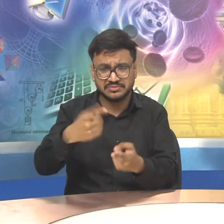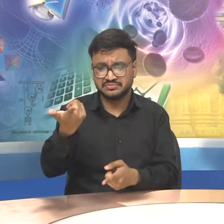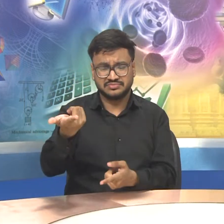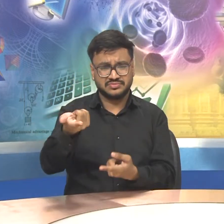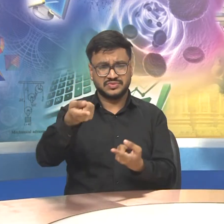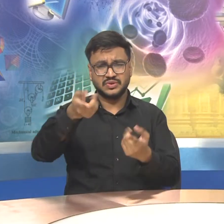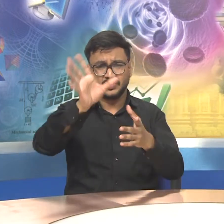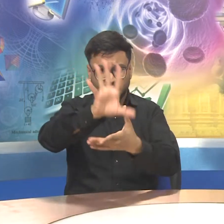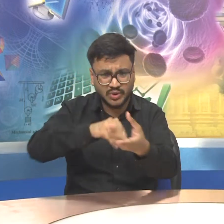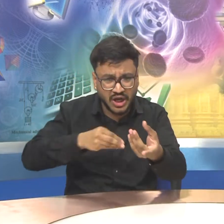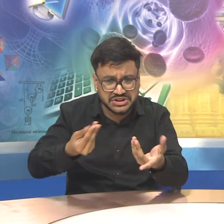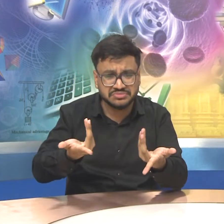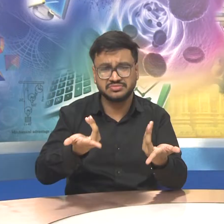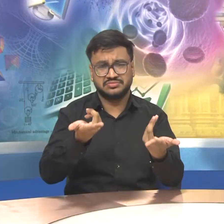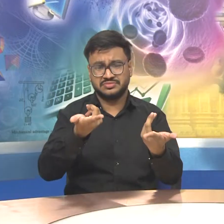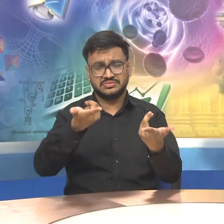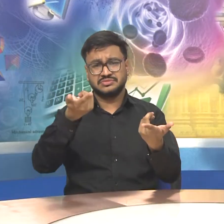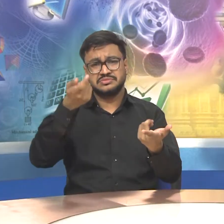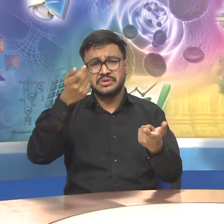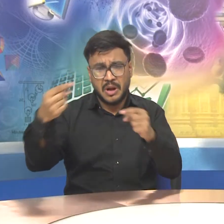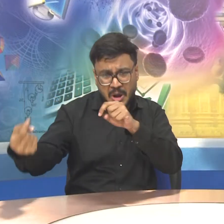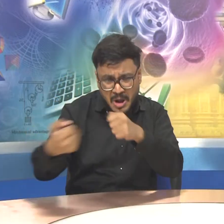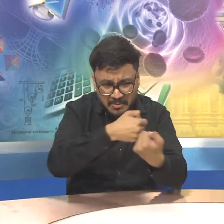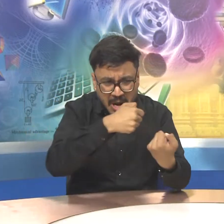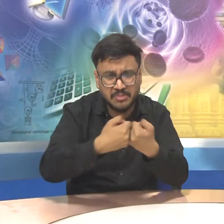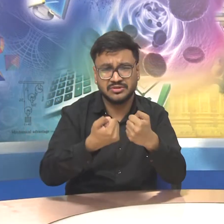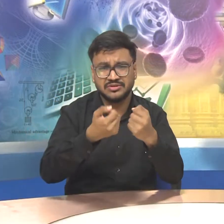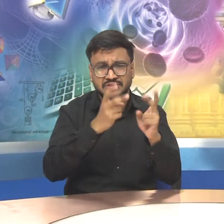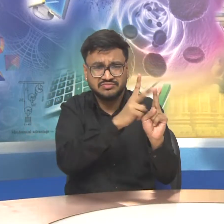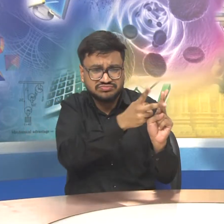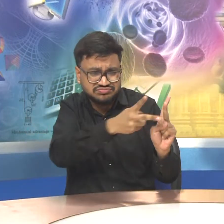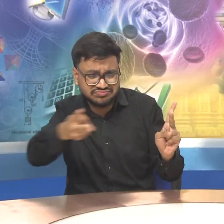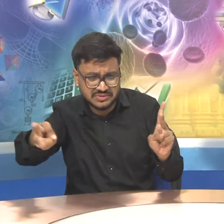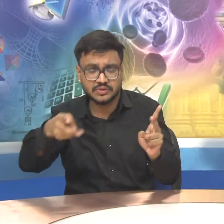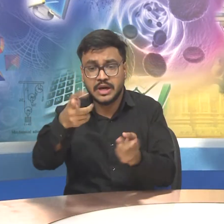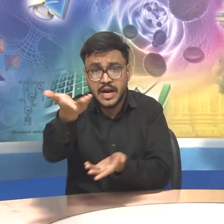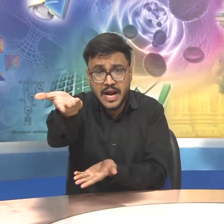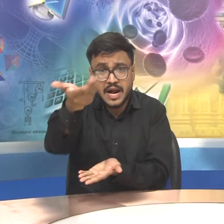Next is original jurisdiction.